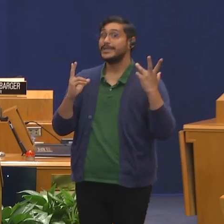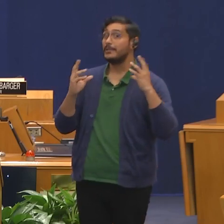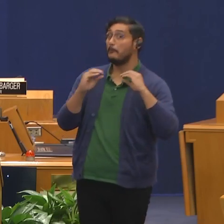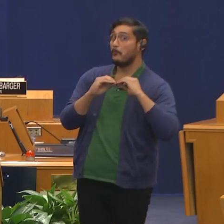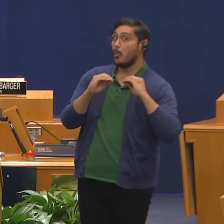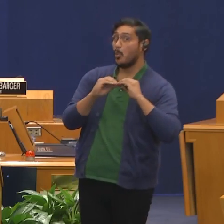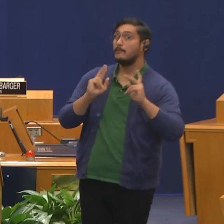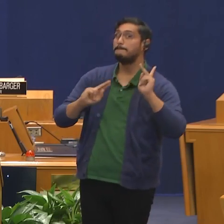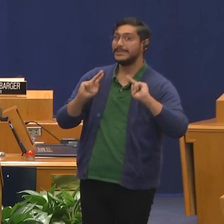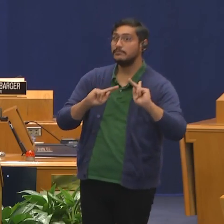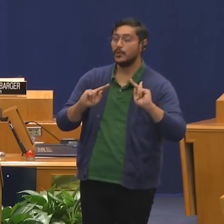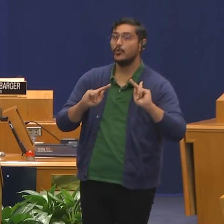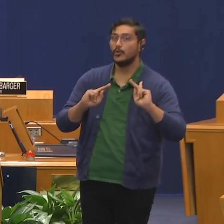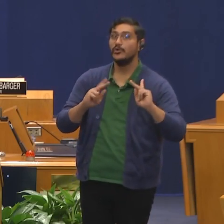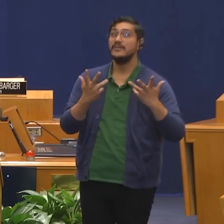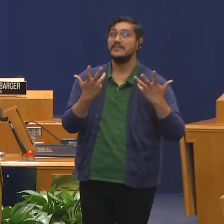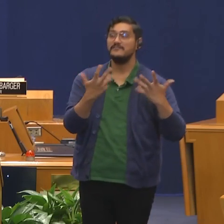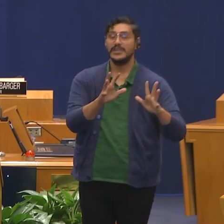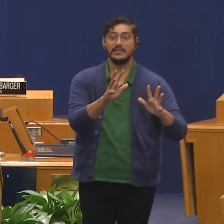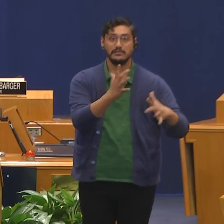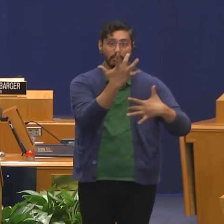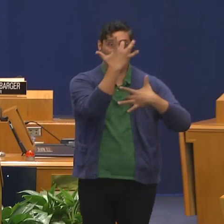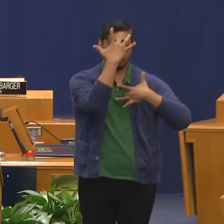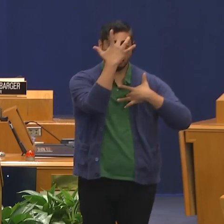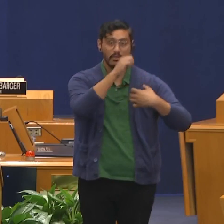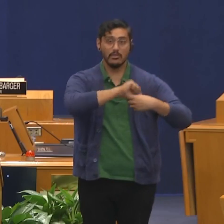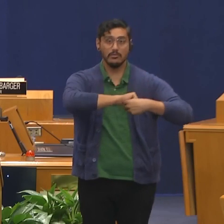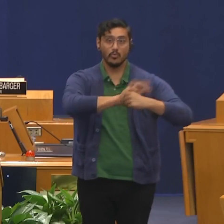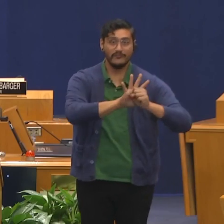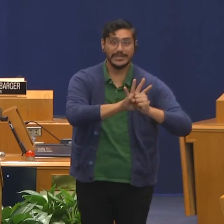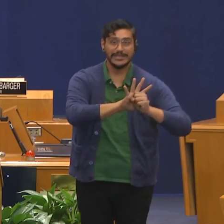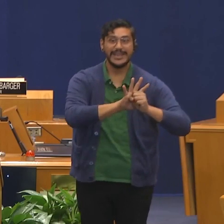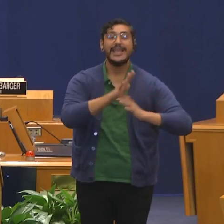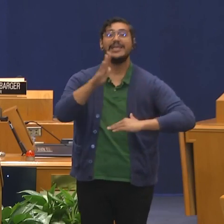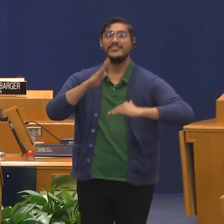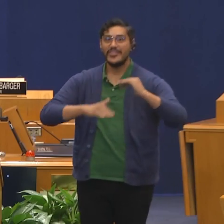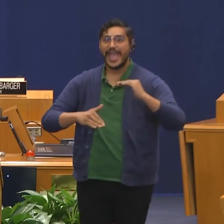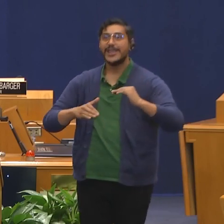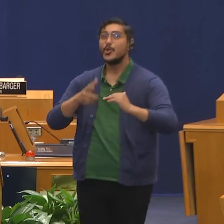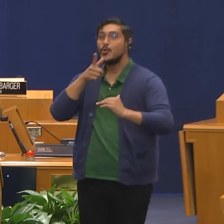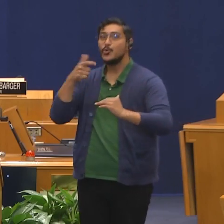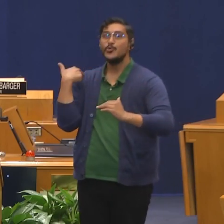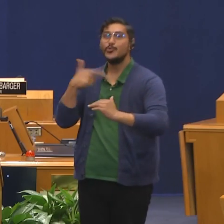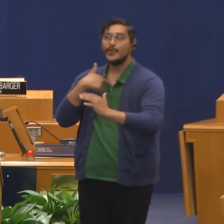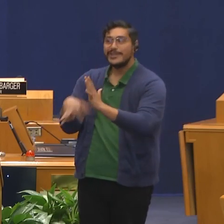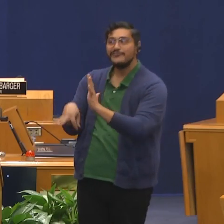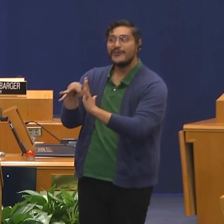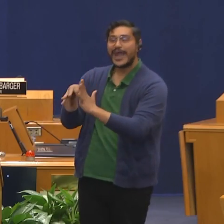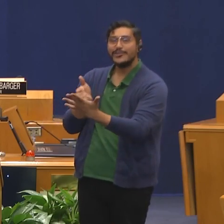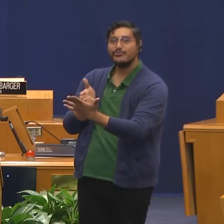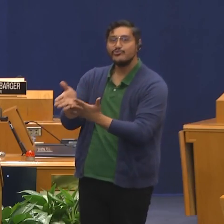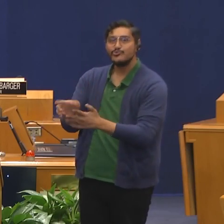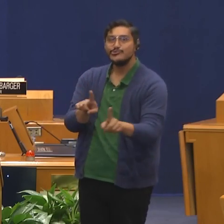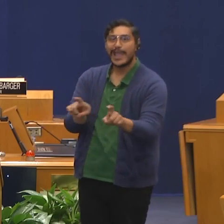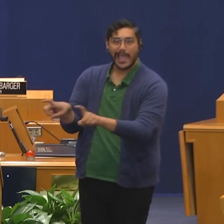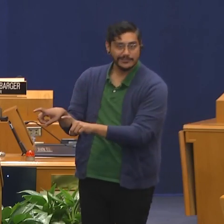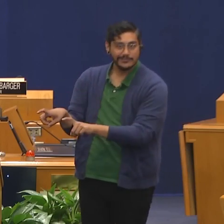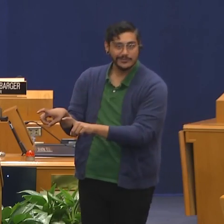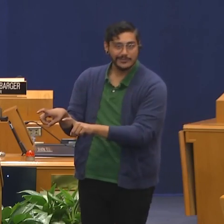infected with COVID-19 than those are being captured through our testing and identification of people who are